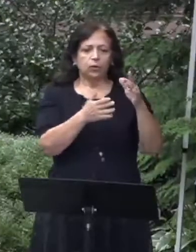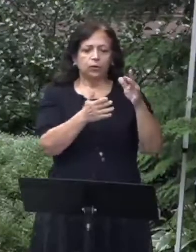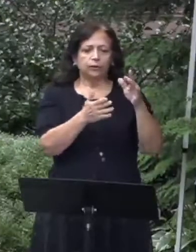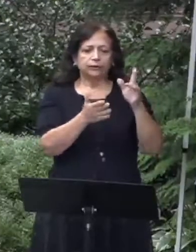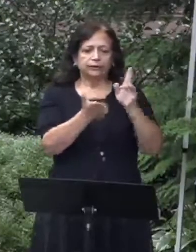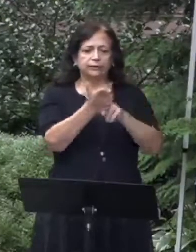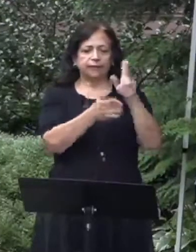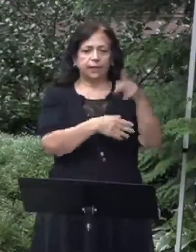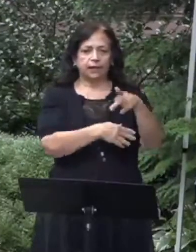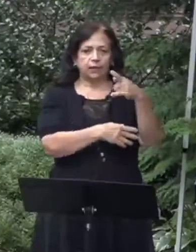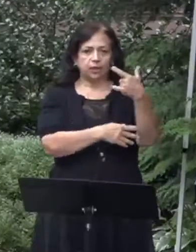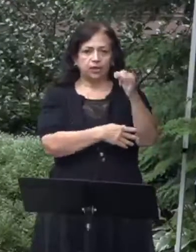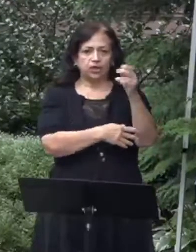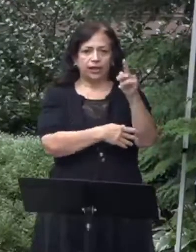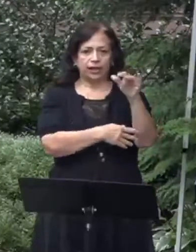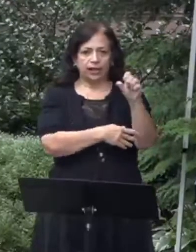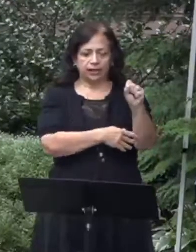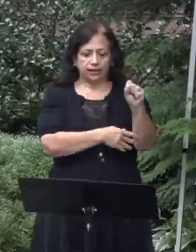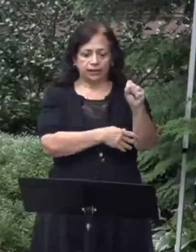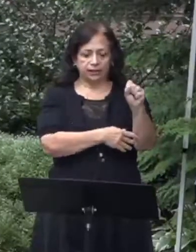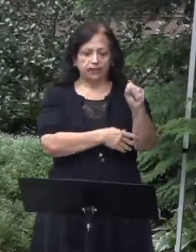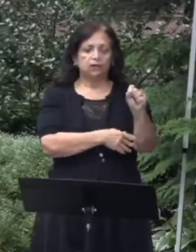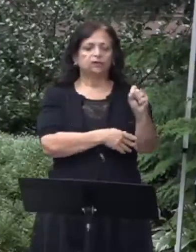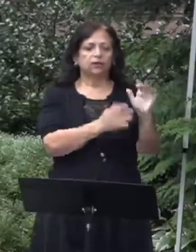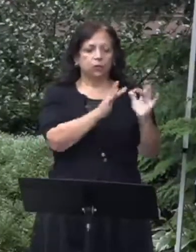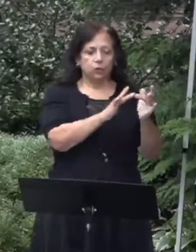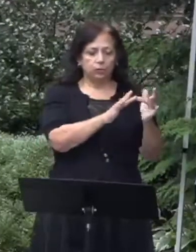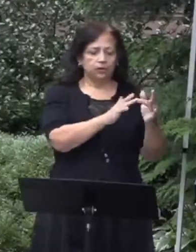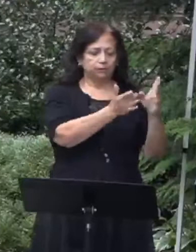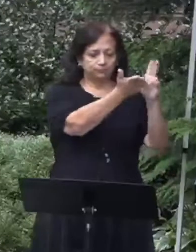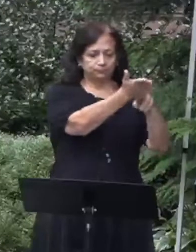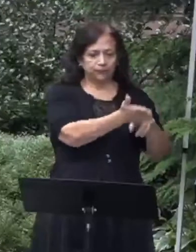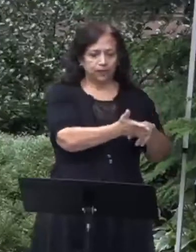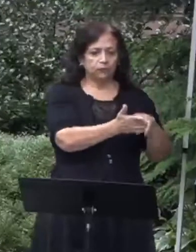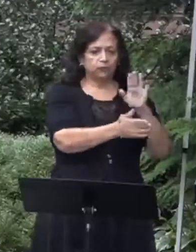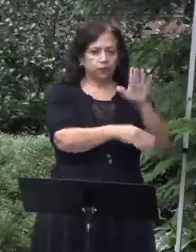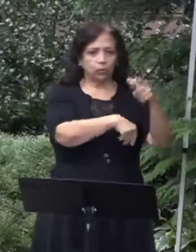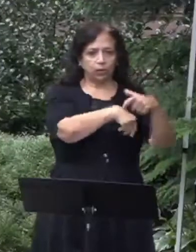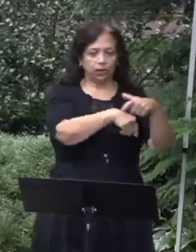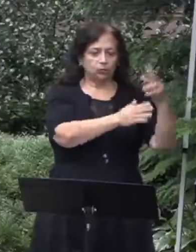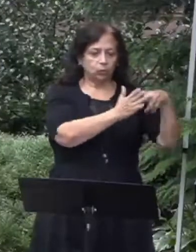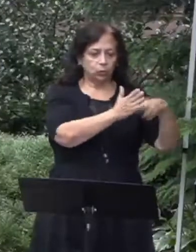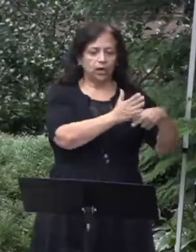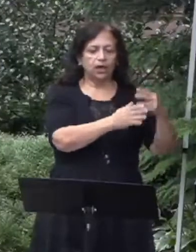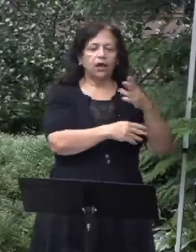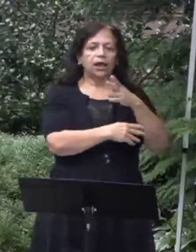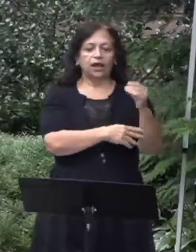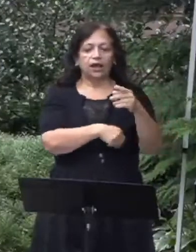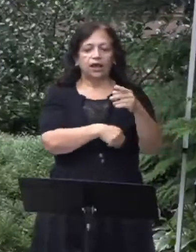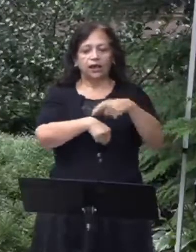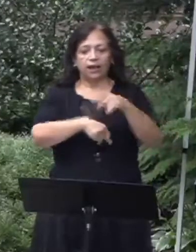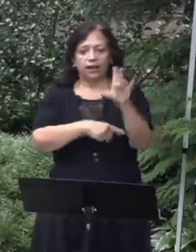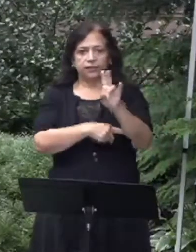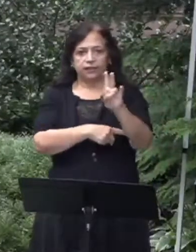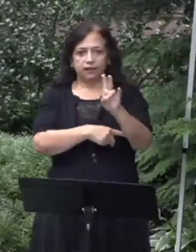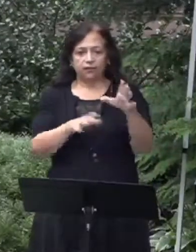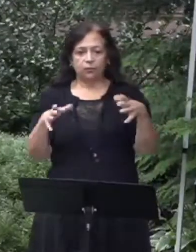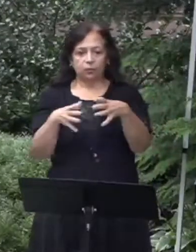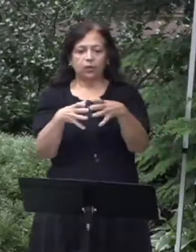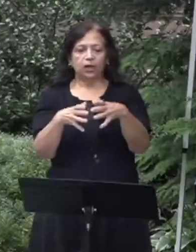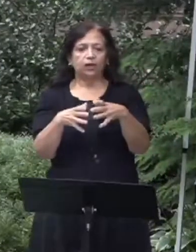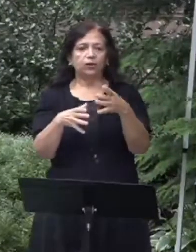And at 7 p.m., we will gather in the sanctuary for a service of